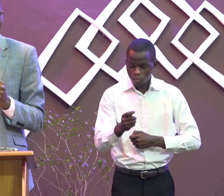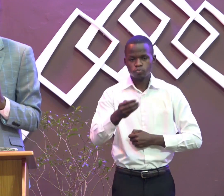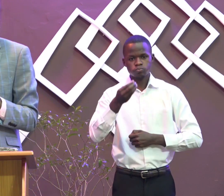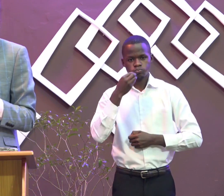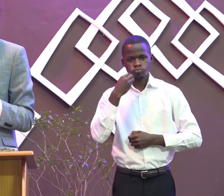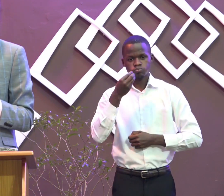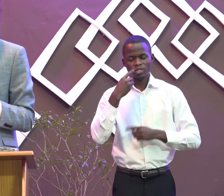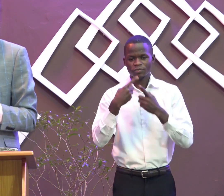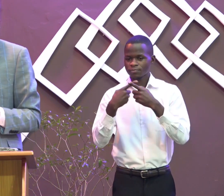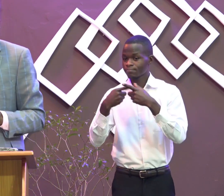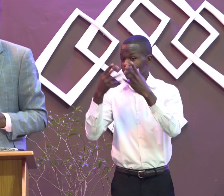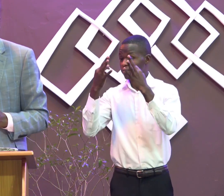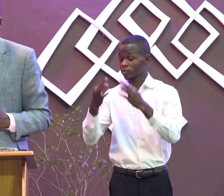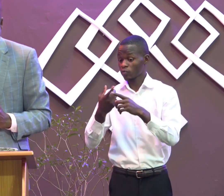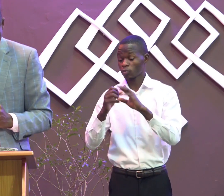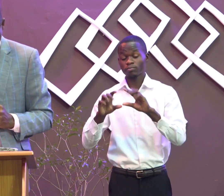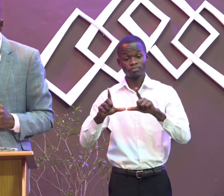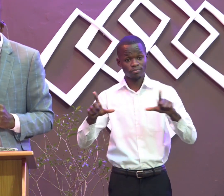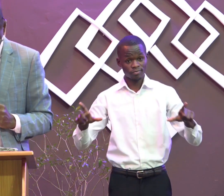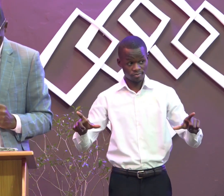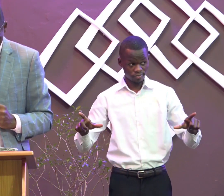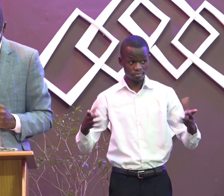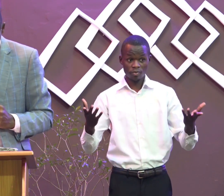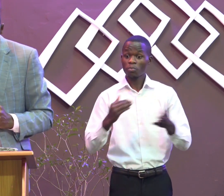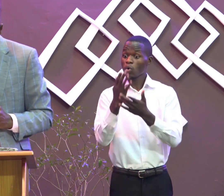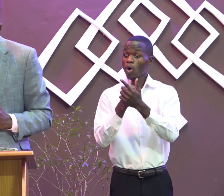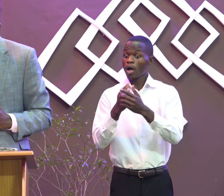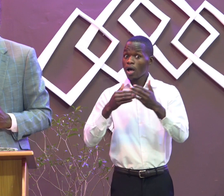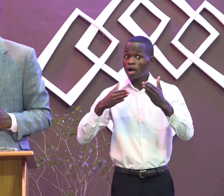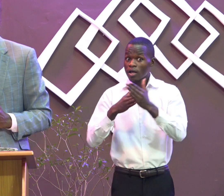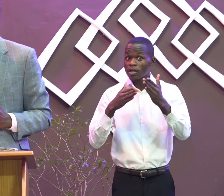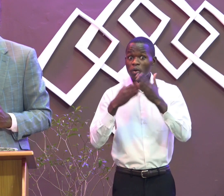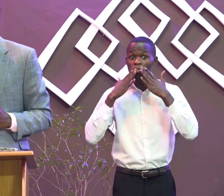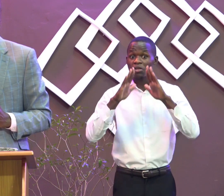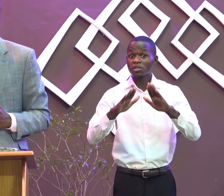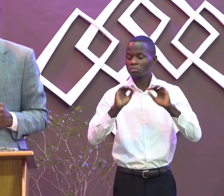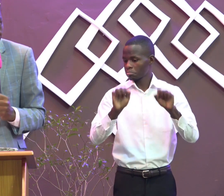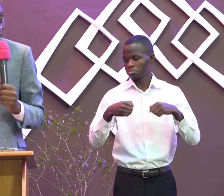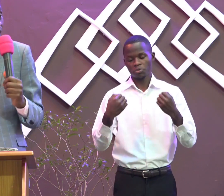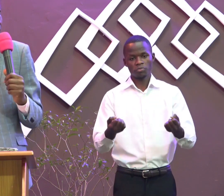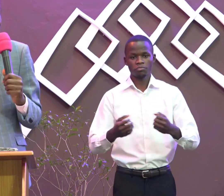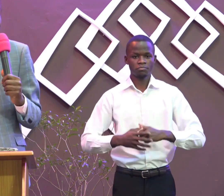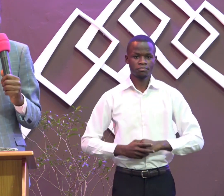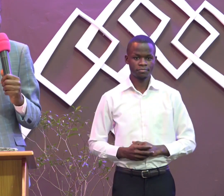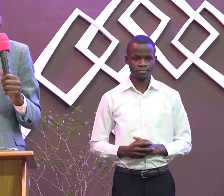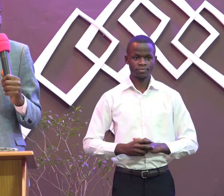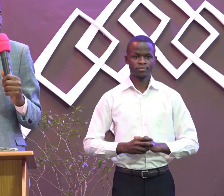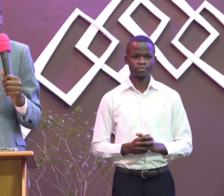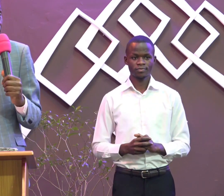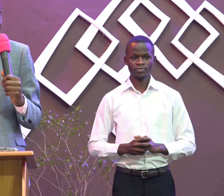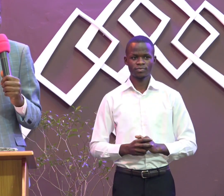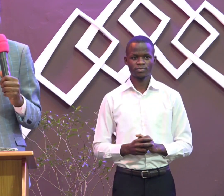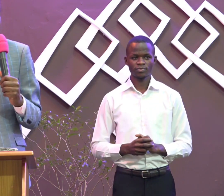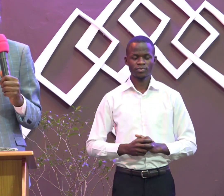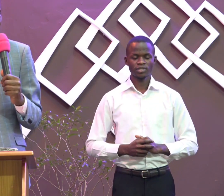omukisa tegweganika Mukama agukuwa. The Bible tells us when you obey, you'll eat the good of the land. It's undeniable. God blesses